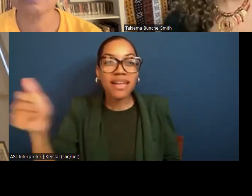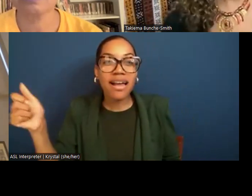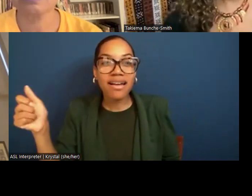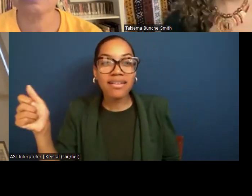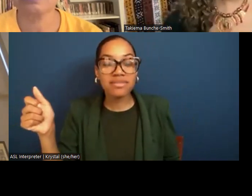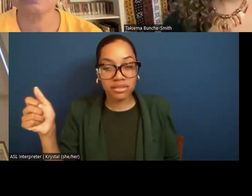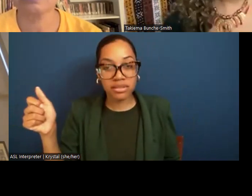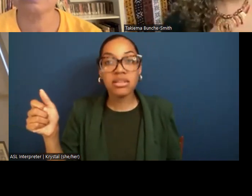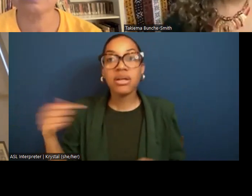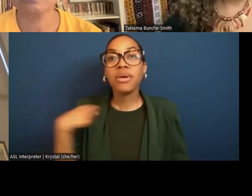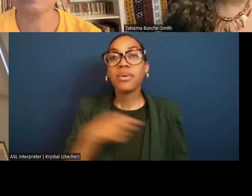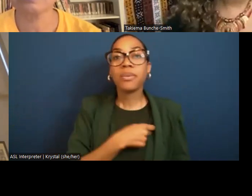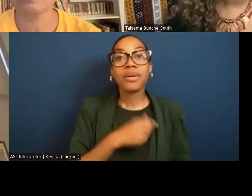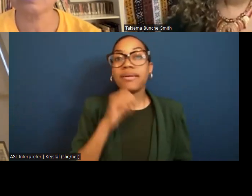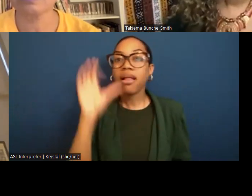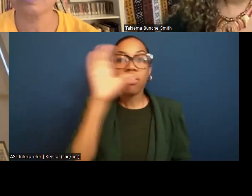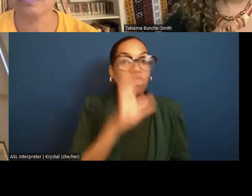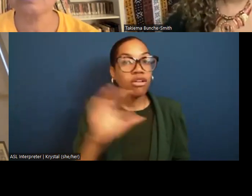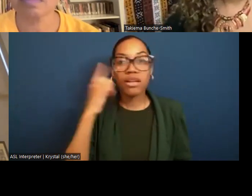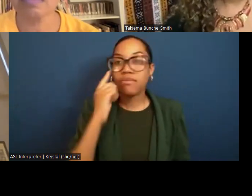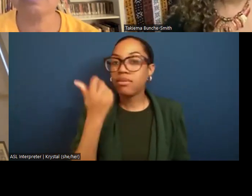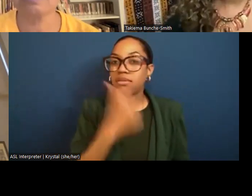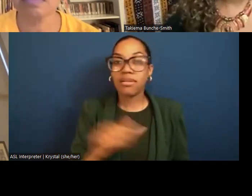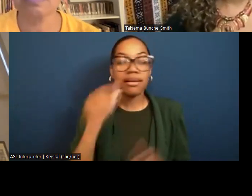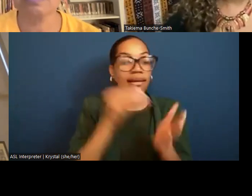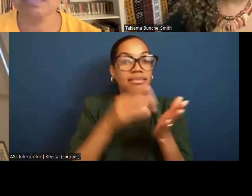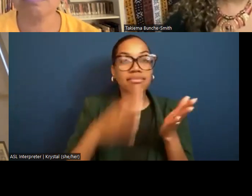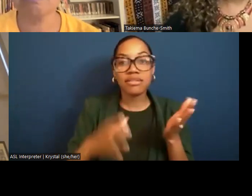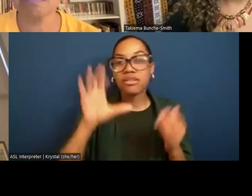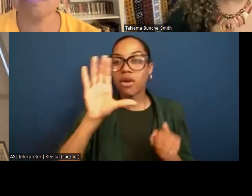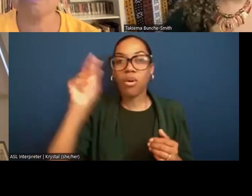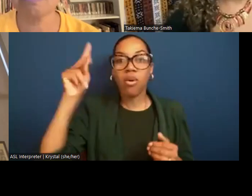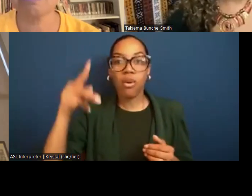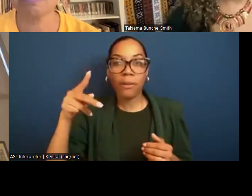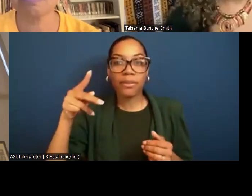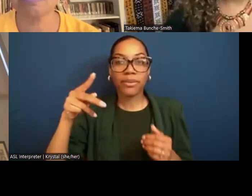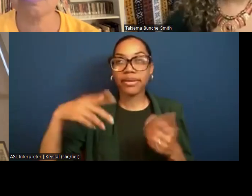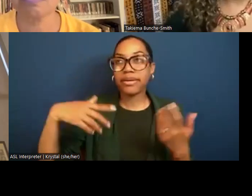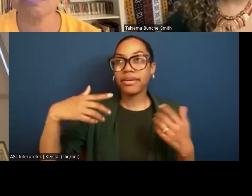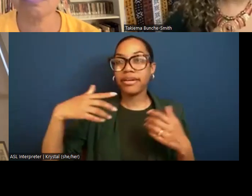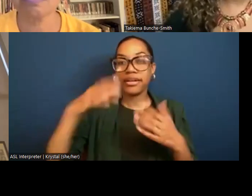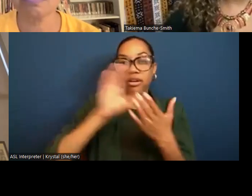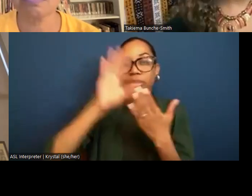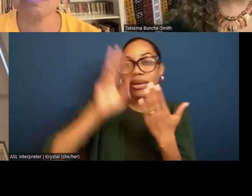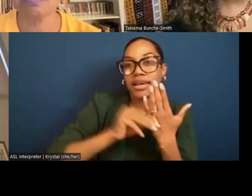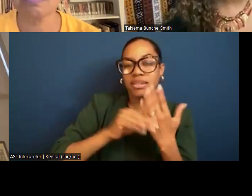very expensive corporate curricula that are often mandated, right, by state and city